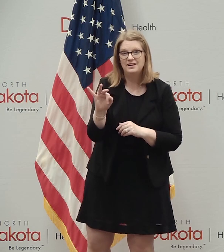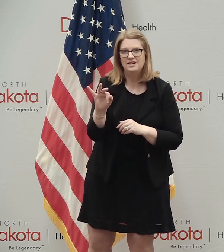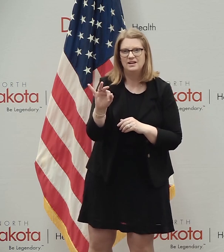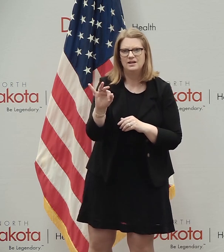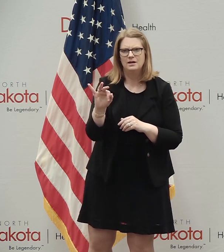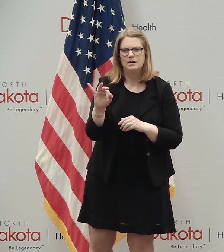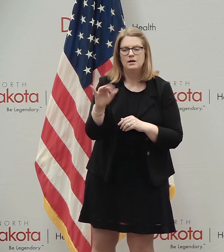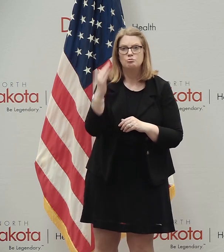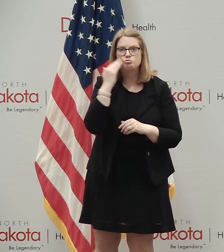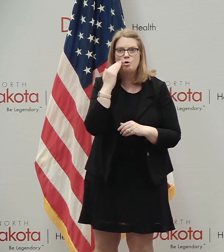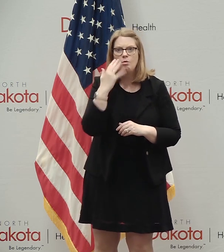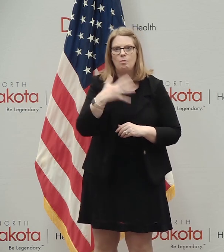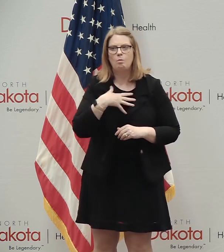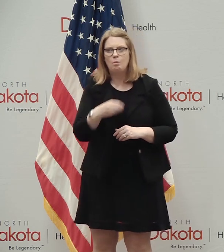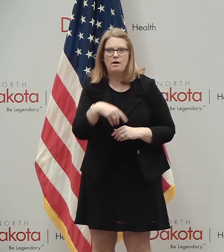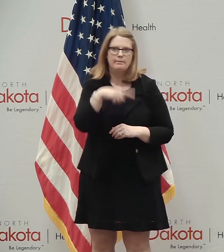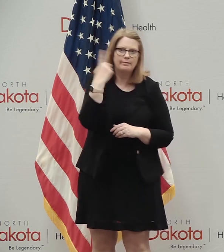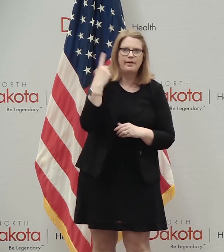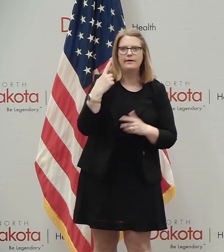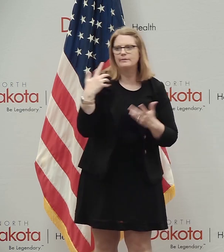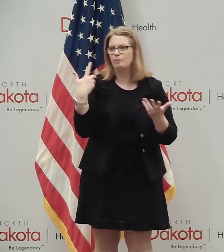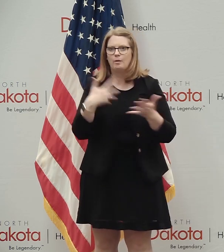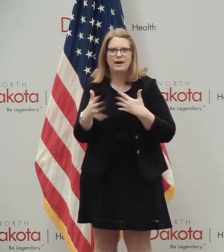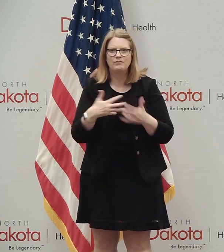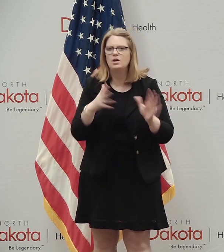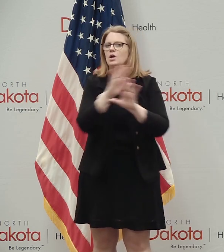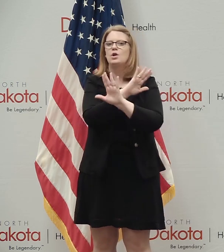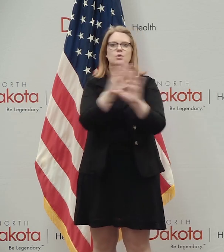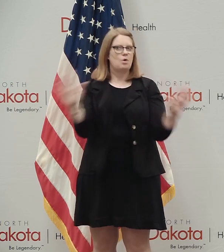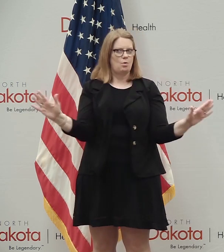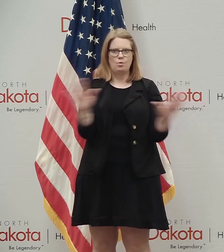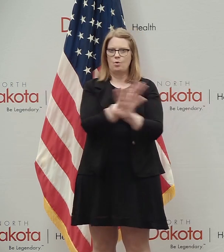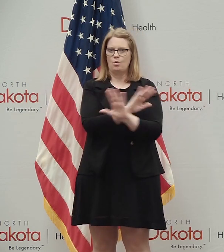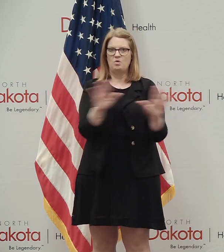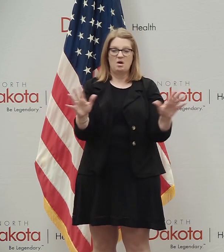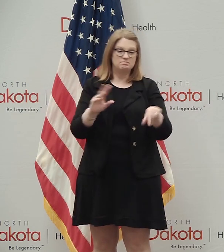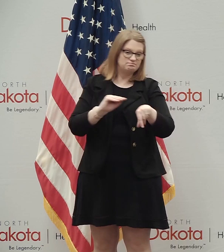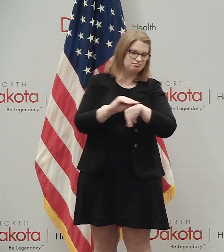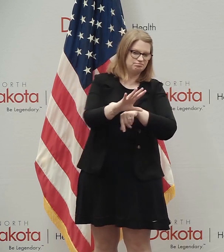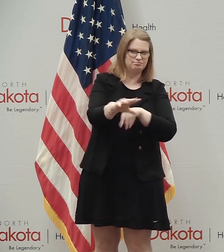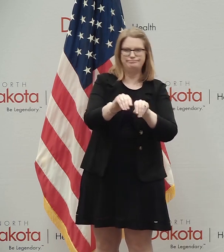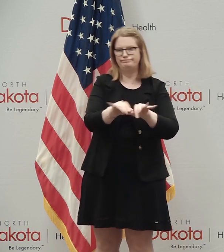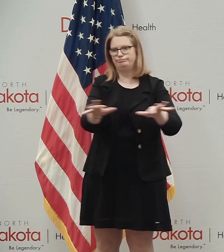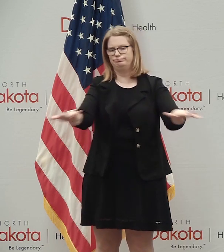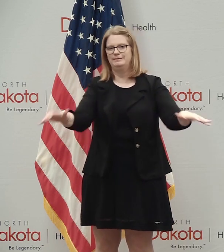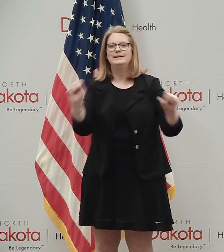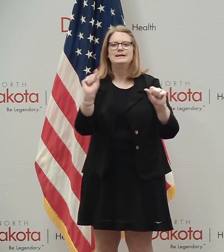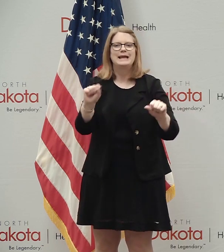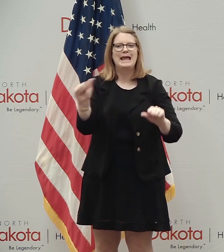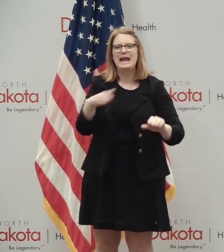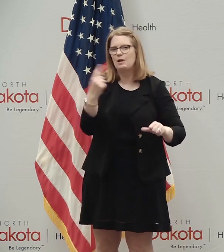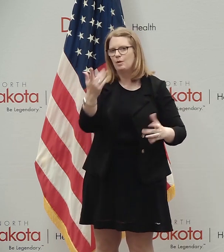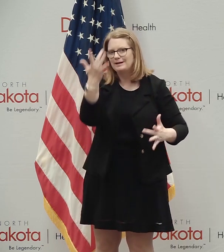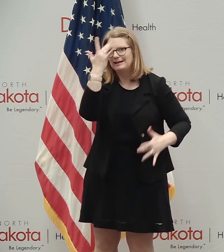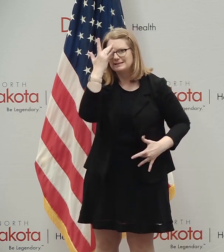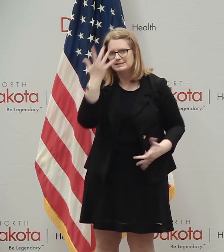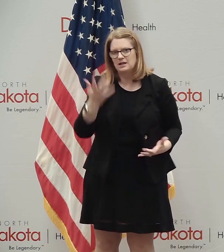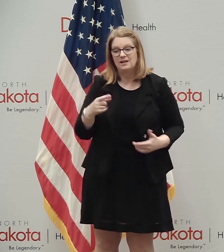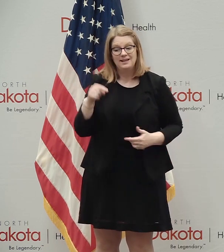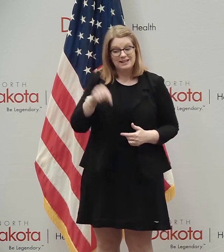or ethnicity, and this is a limited and incomplete data set. And I